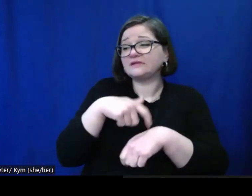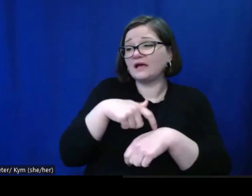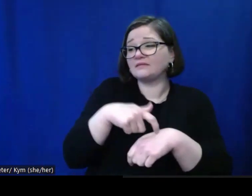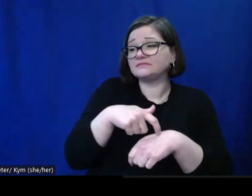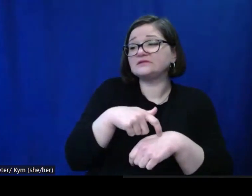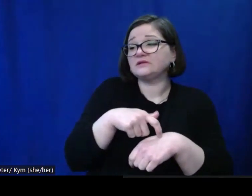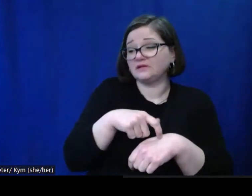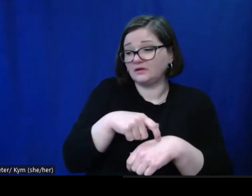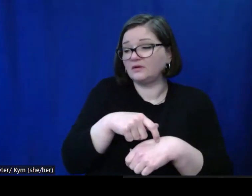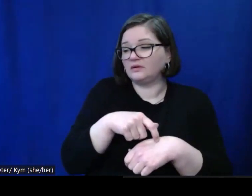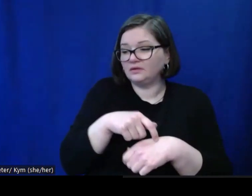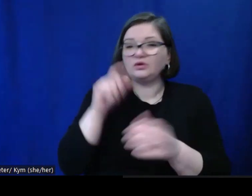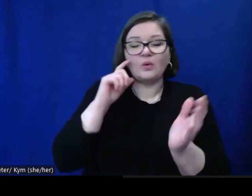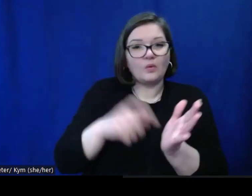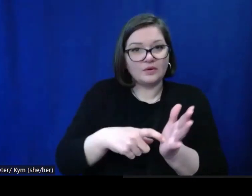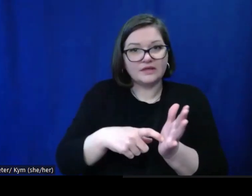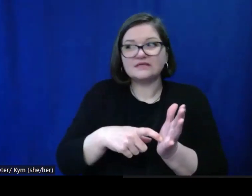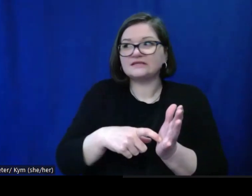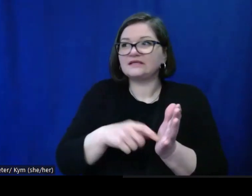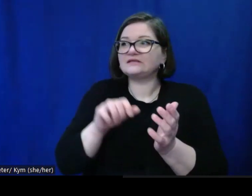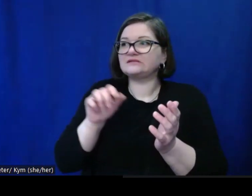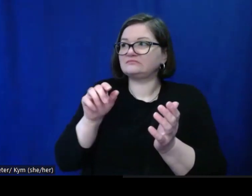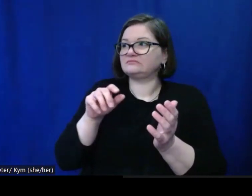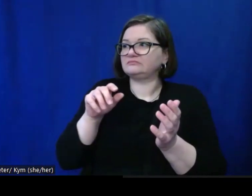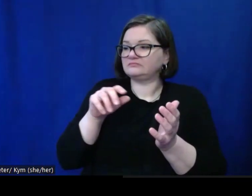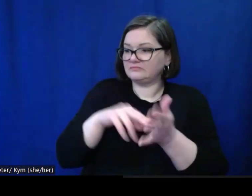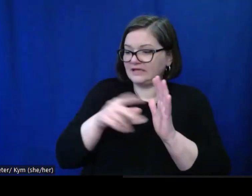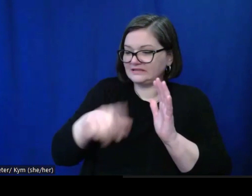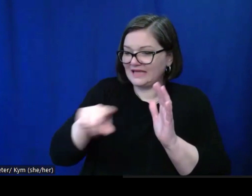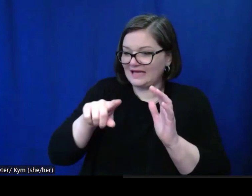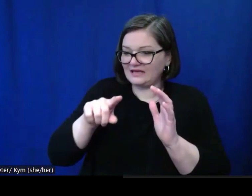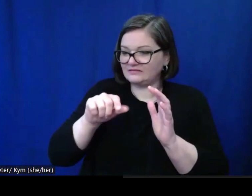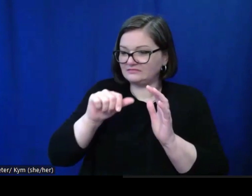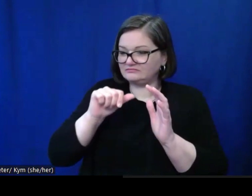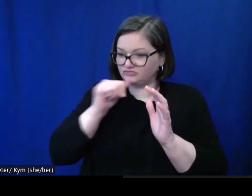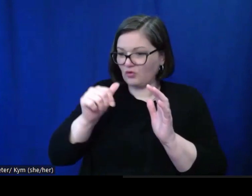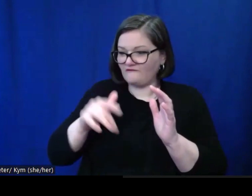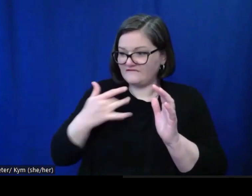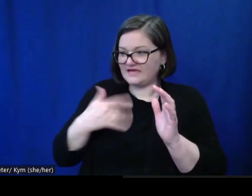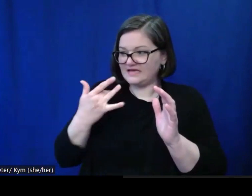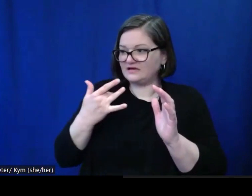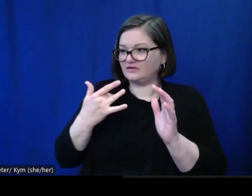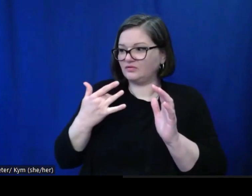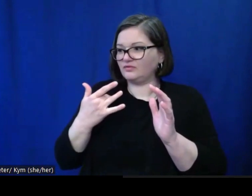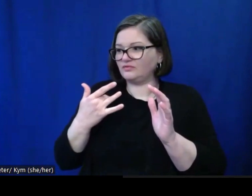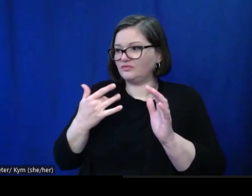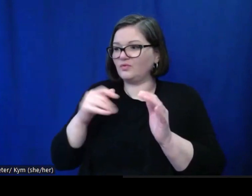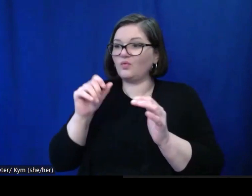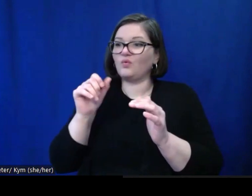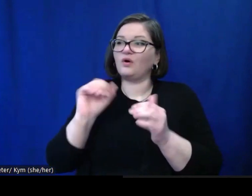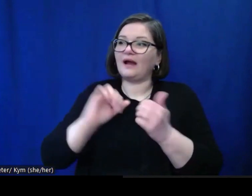to feel, to not feel, because of their experiences in their household. If we